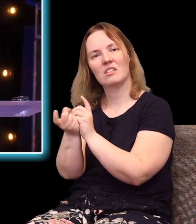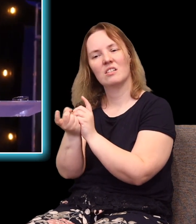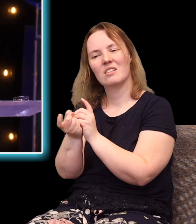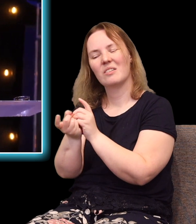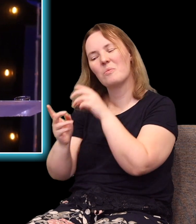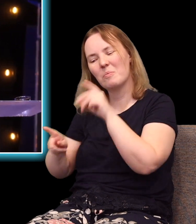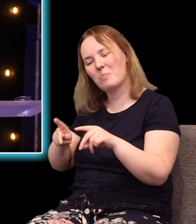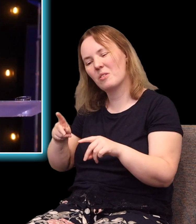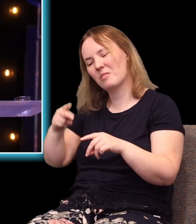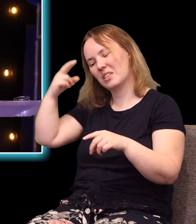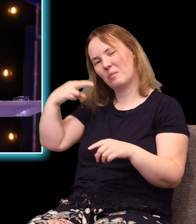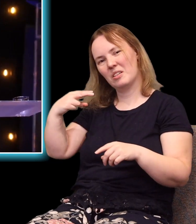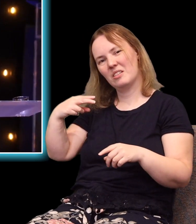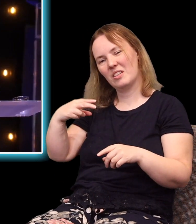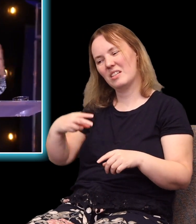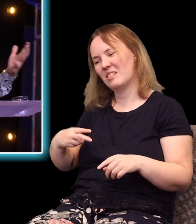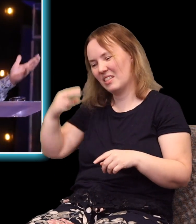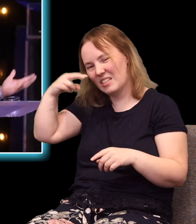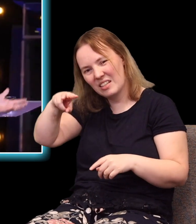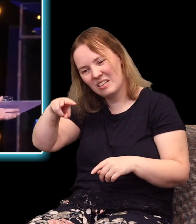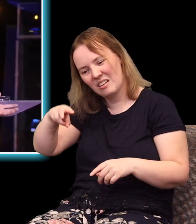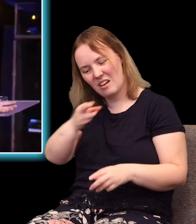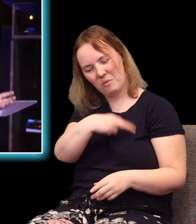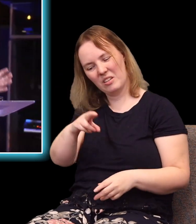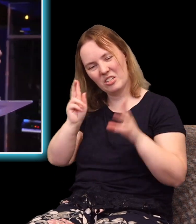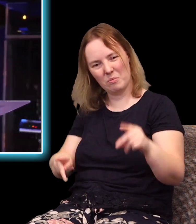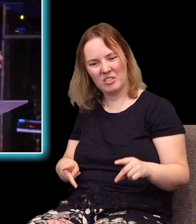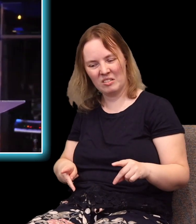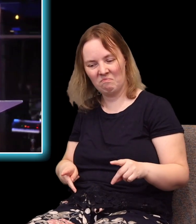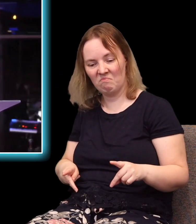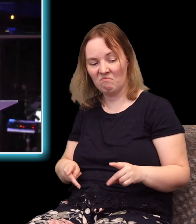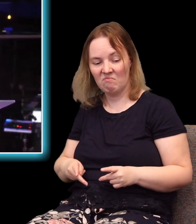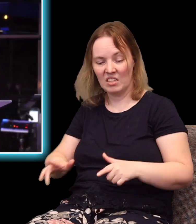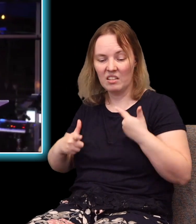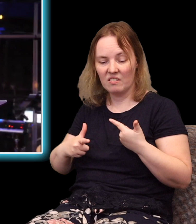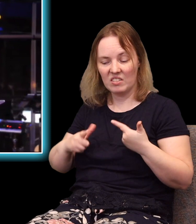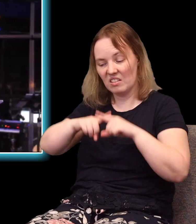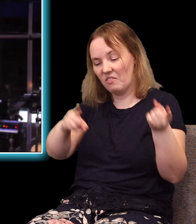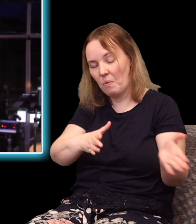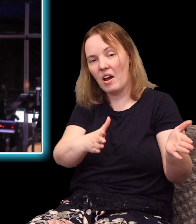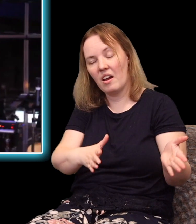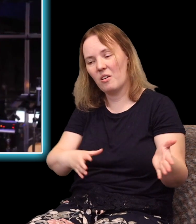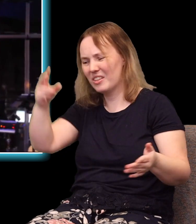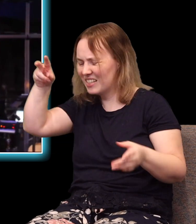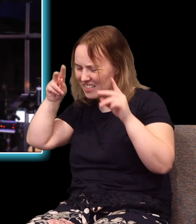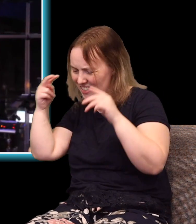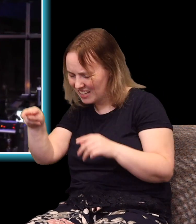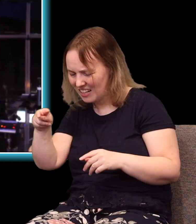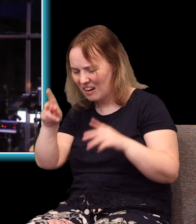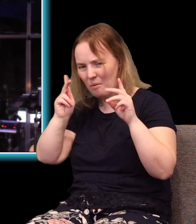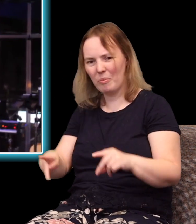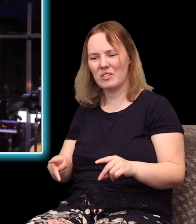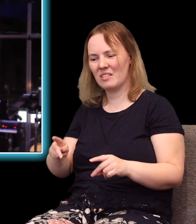a religious person? Or do they see somebody who just lives a different way? Or do they see a person who, when life happens to them,